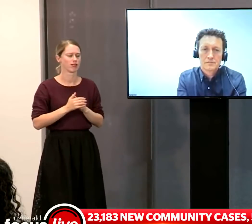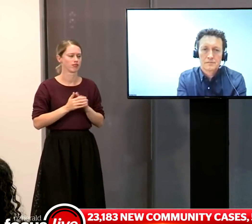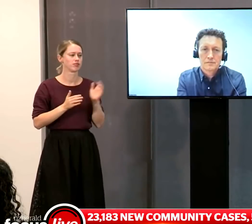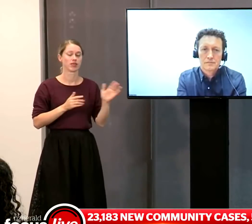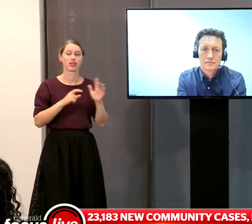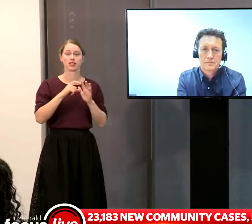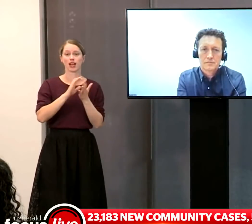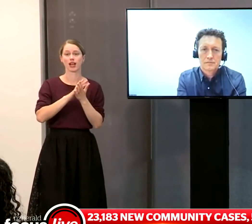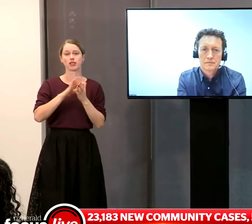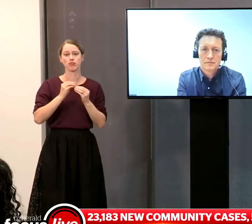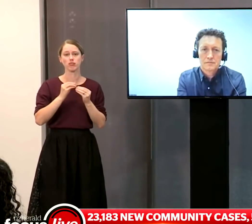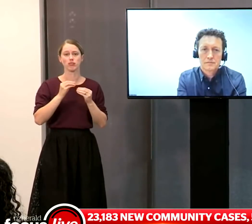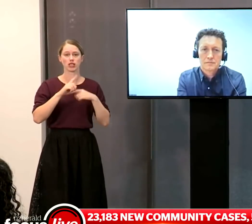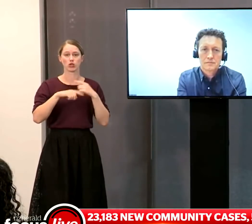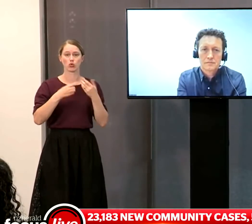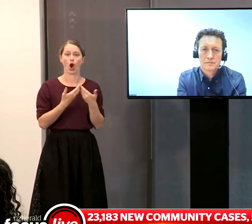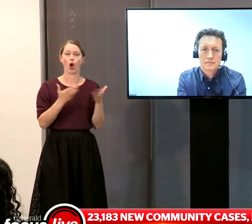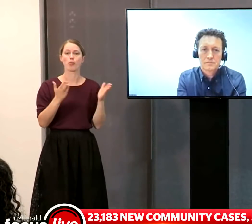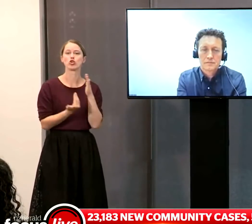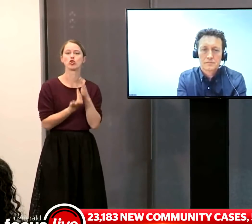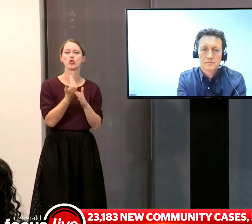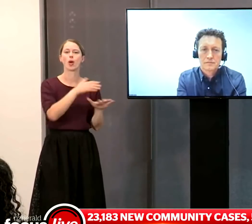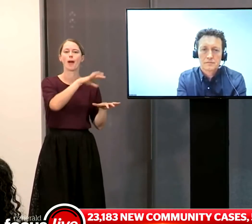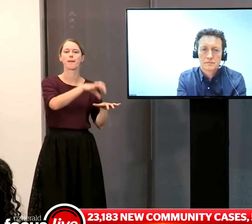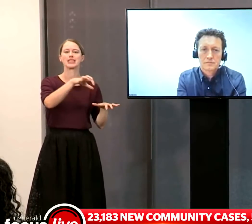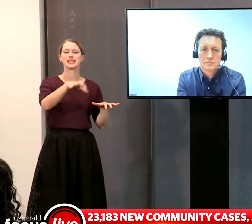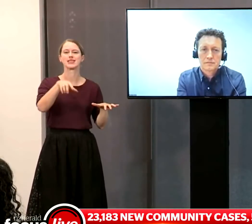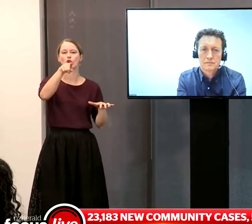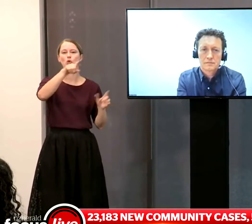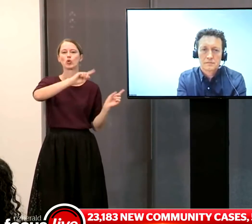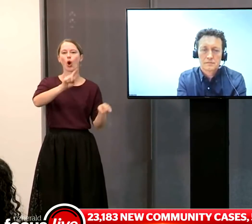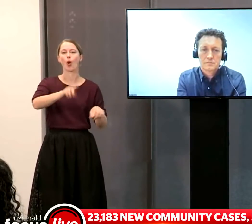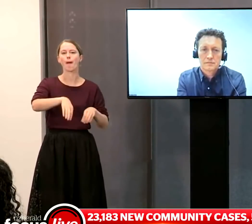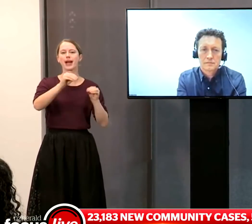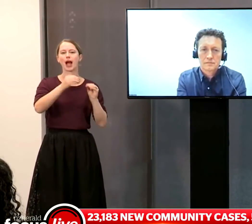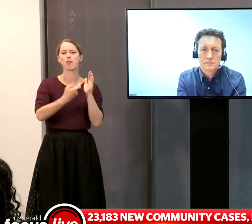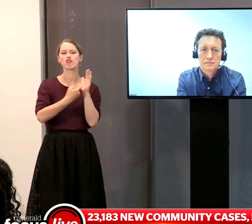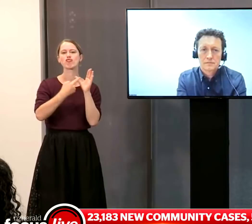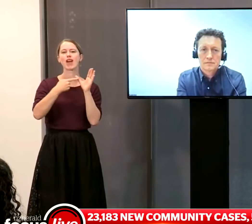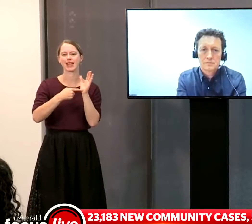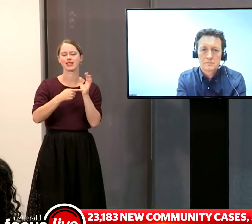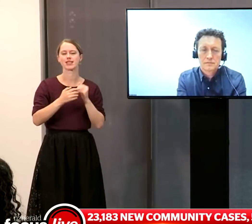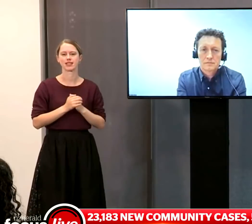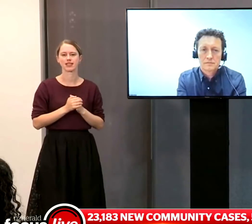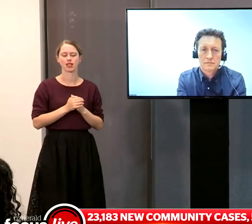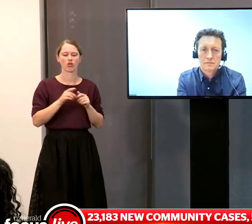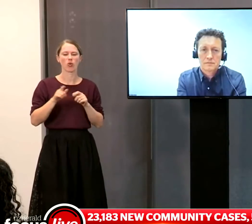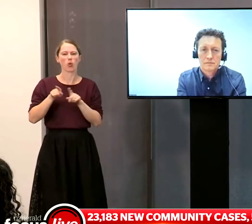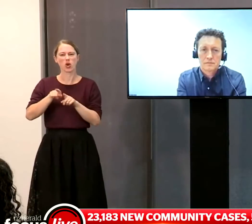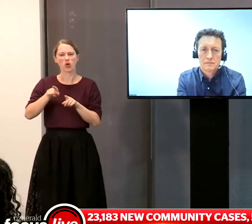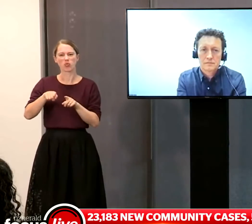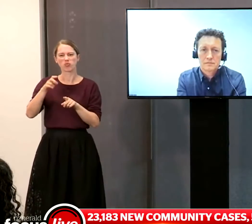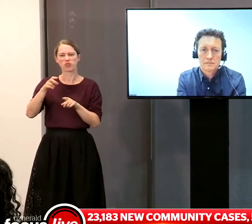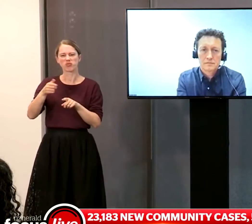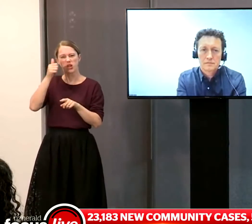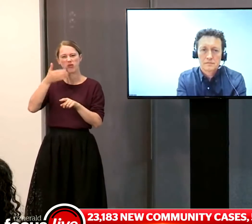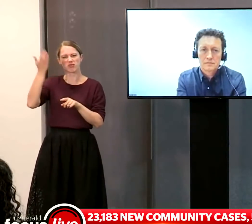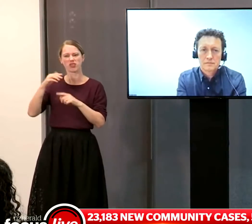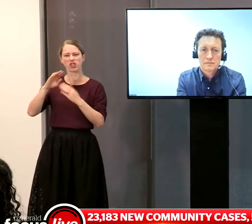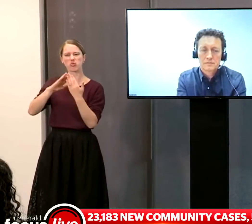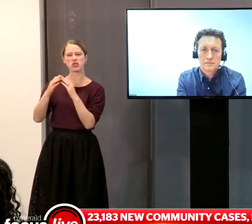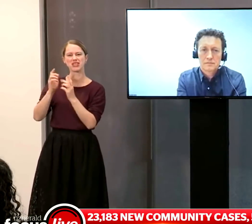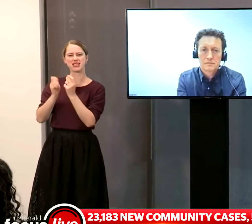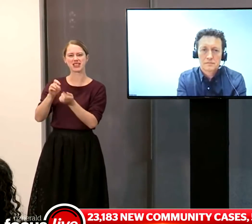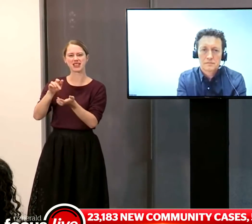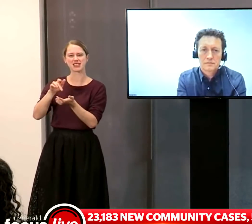DHBs will continue to open up collection points, and of course, with both the community testing centres and the collection points able